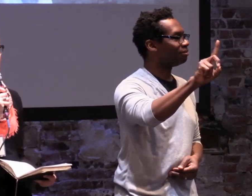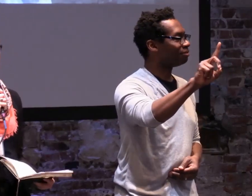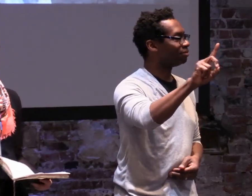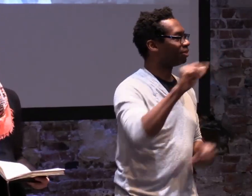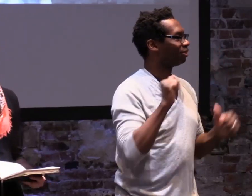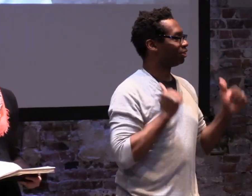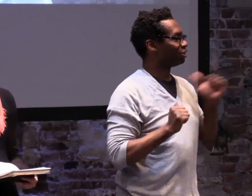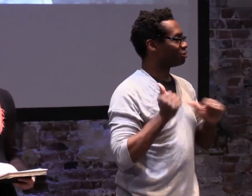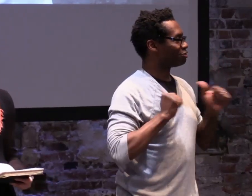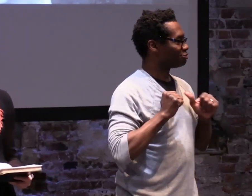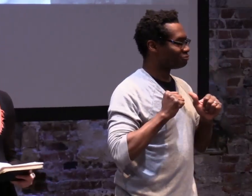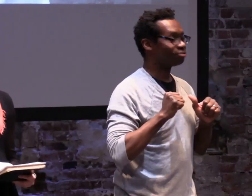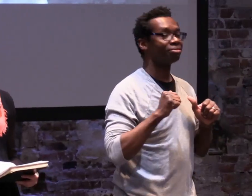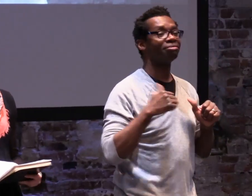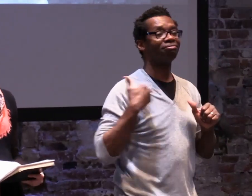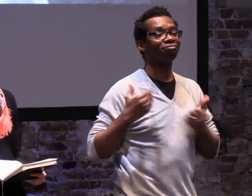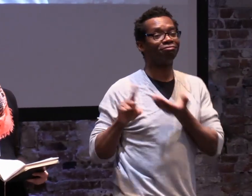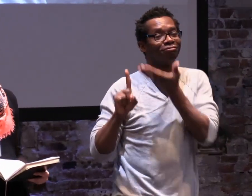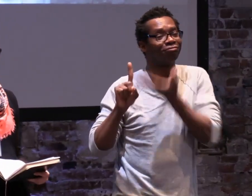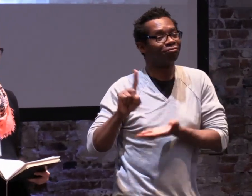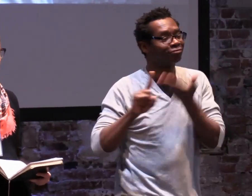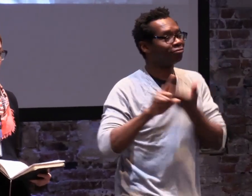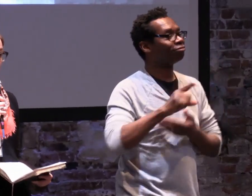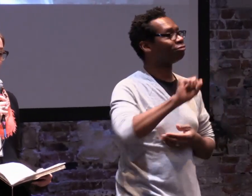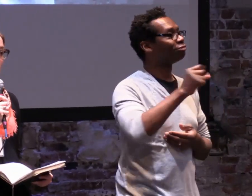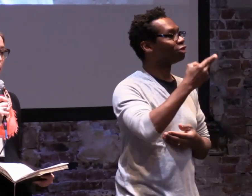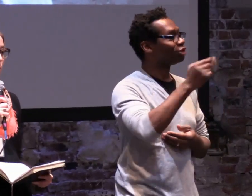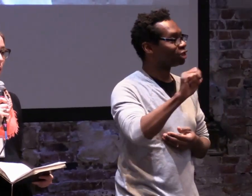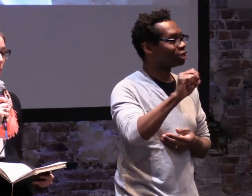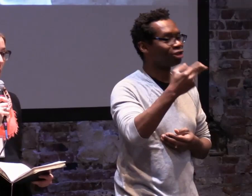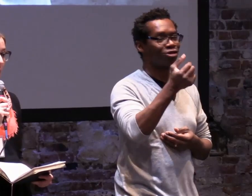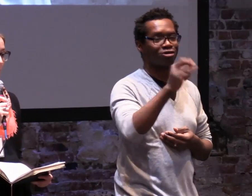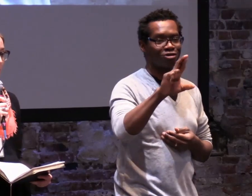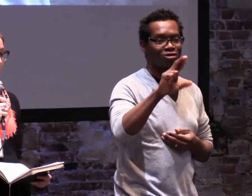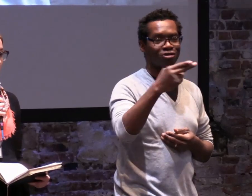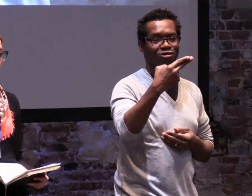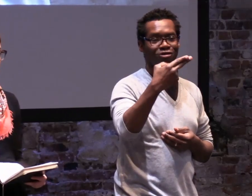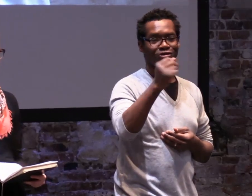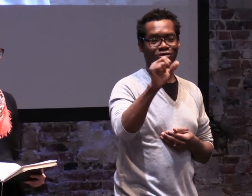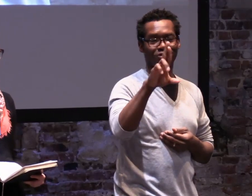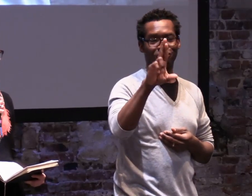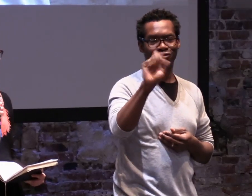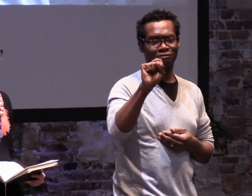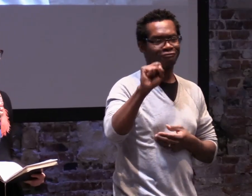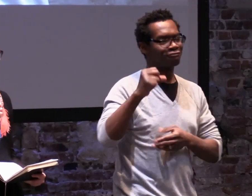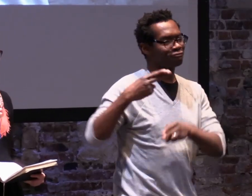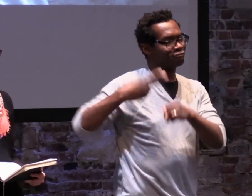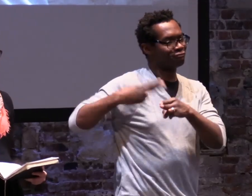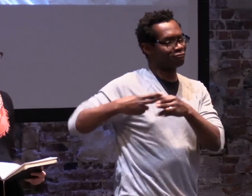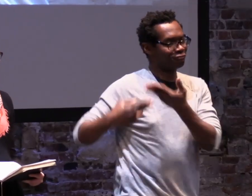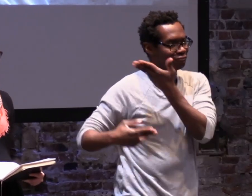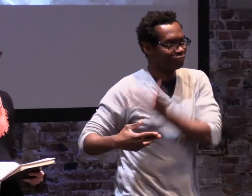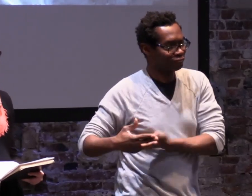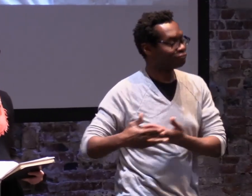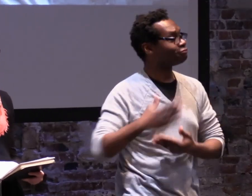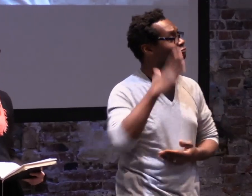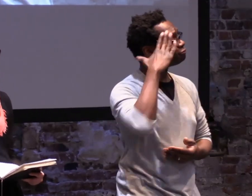HowlRound is a free and open platform for theater makers worldwide that amplifies progressive and